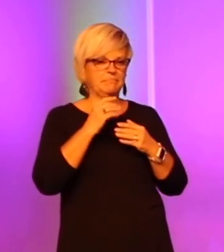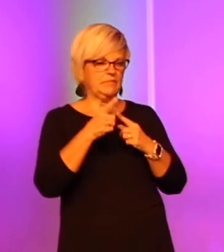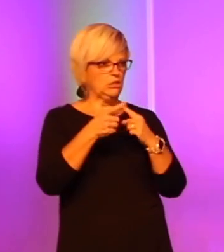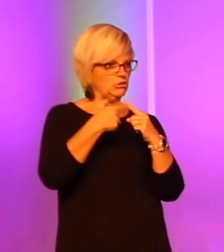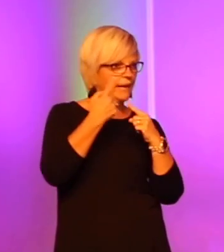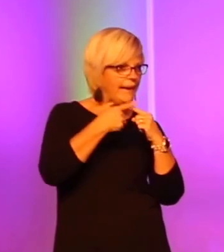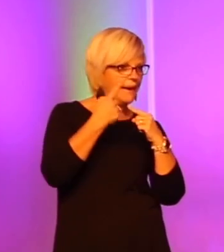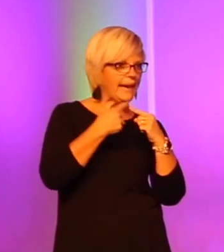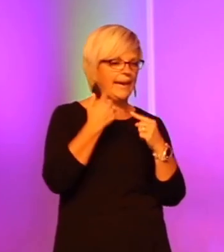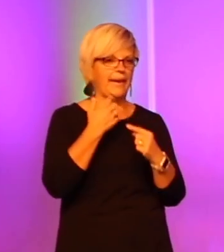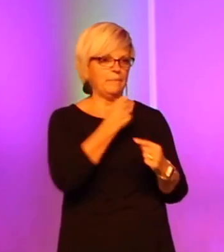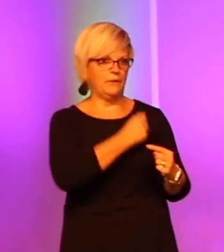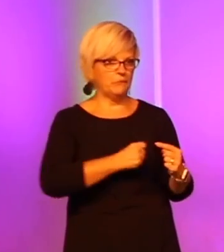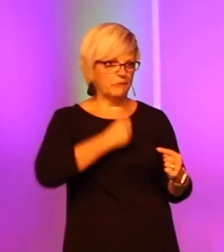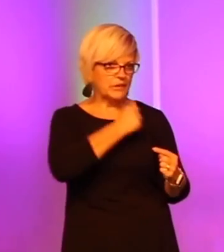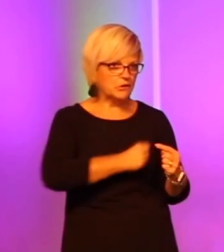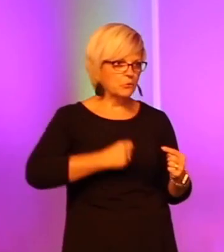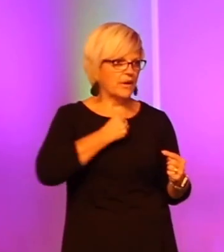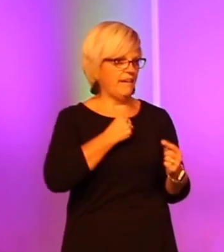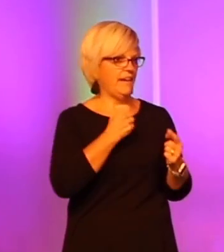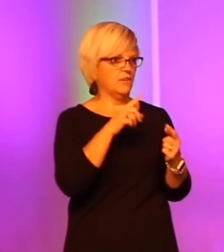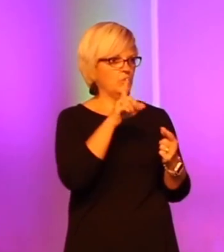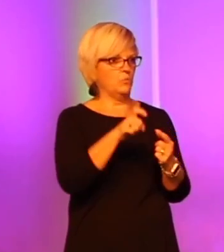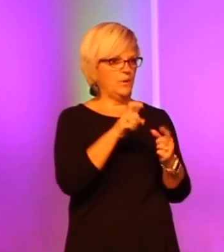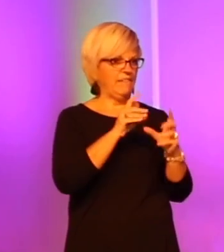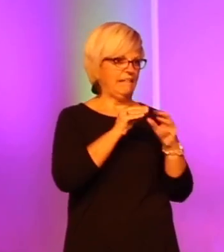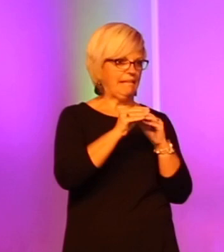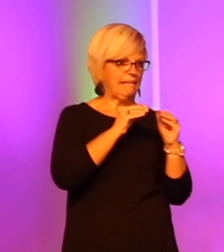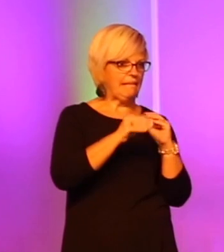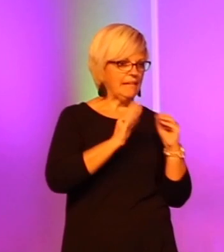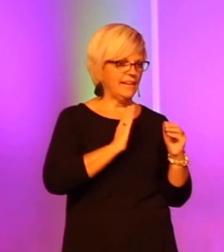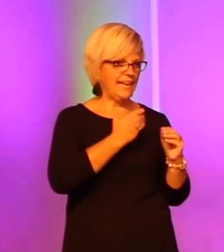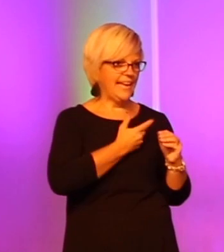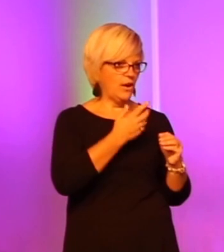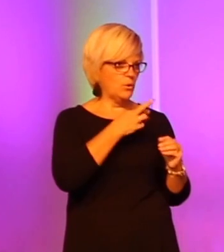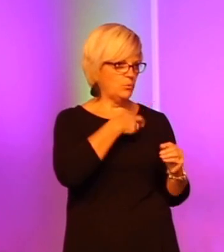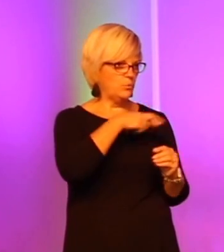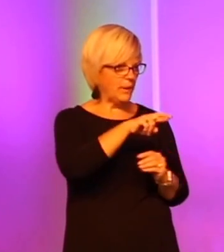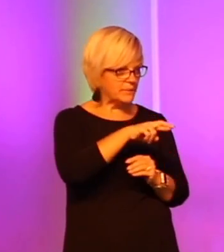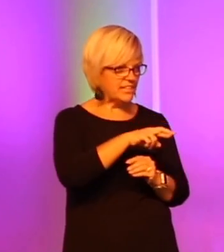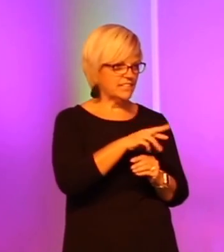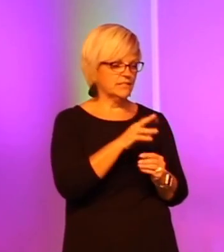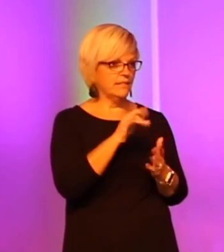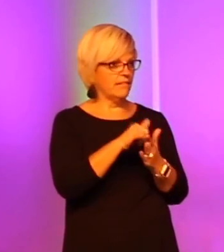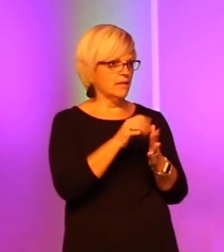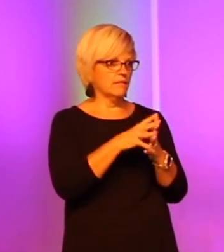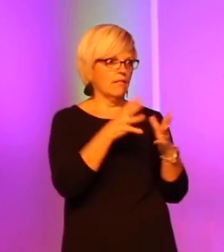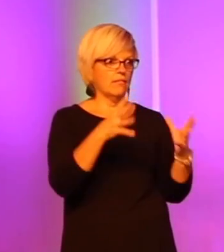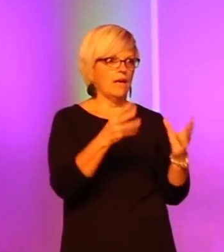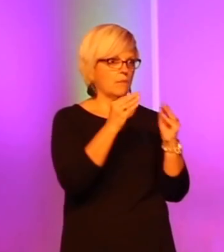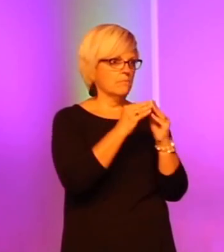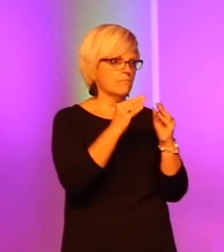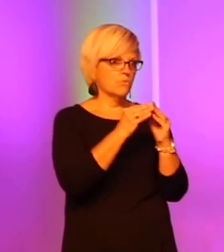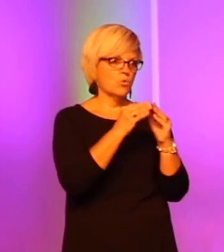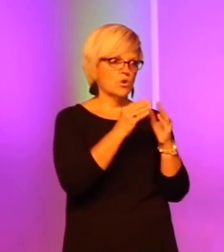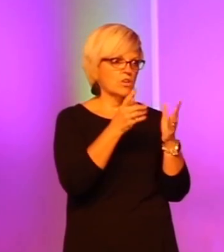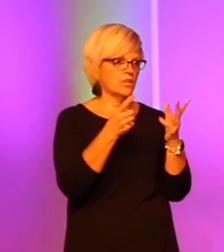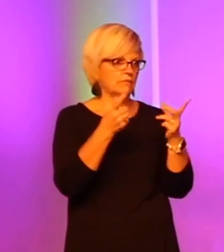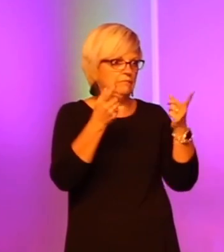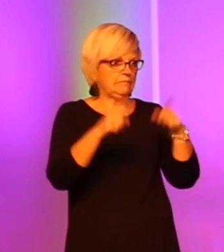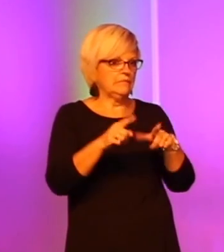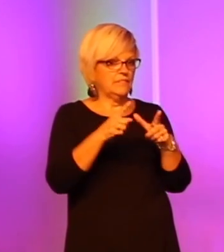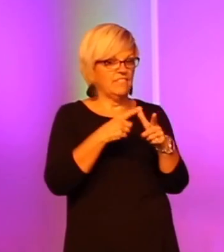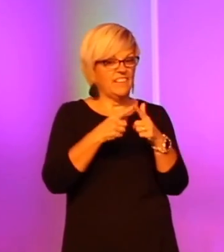trust in people. We have to repair our reputation now. And that's way more work than just saying, "Hey, I'm human and I'm struggling